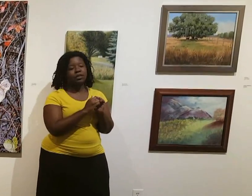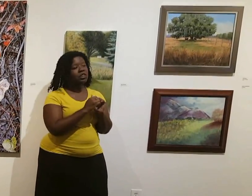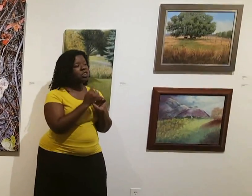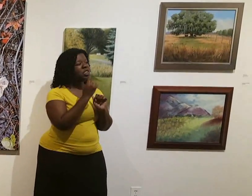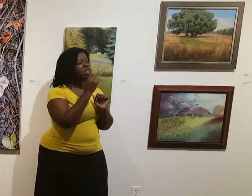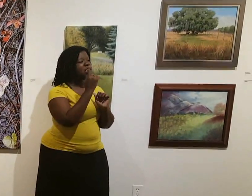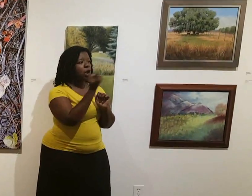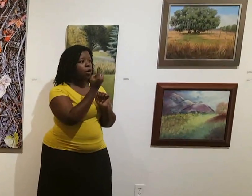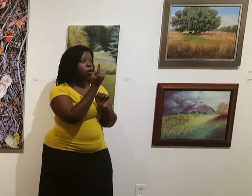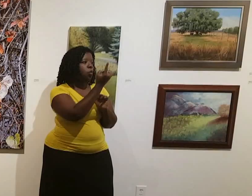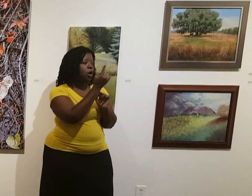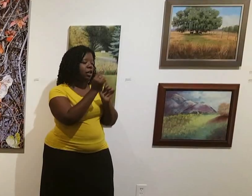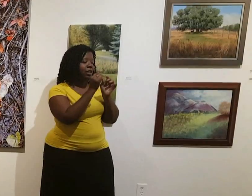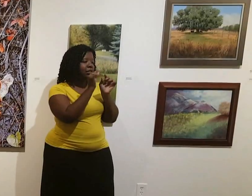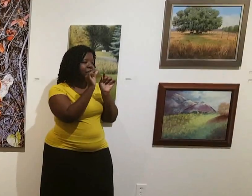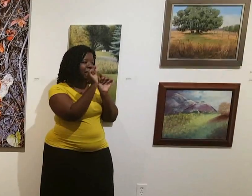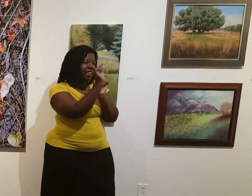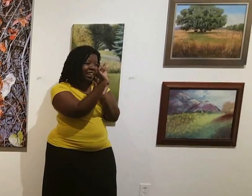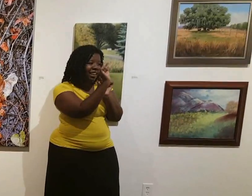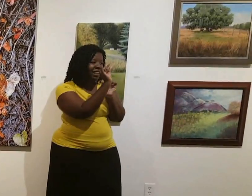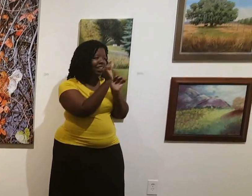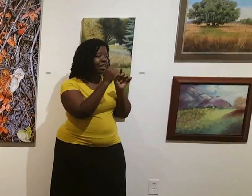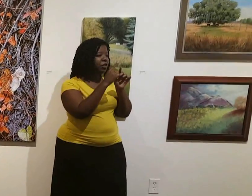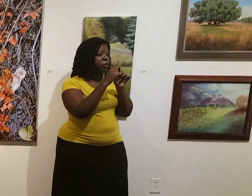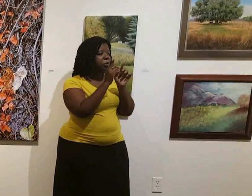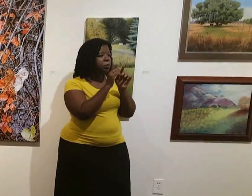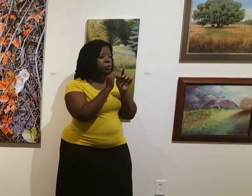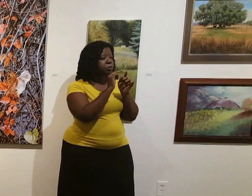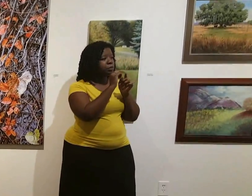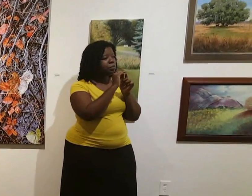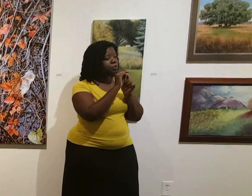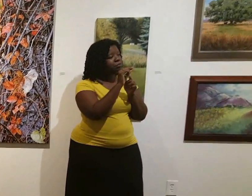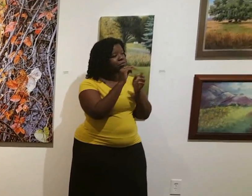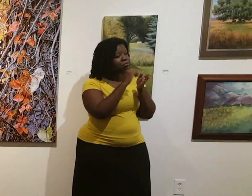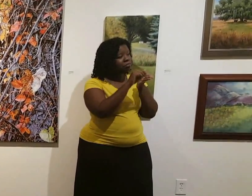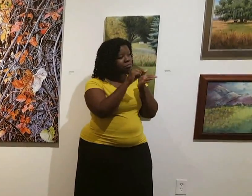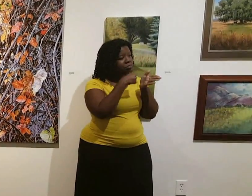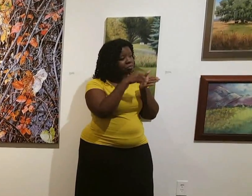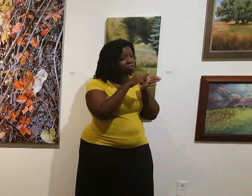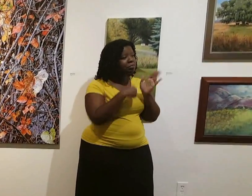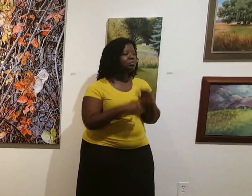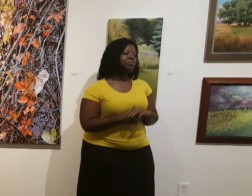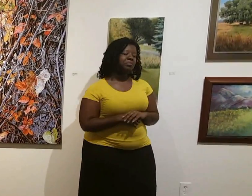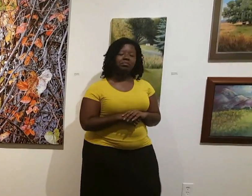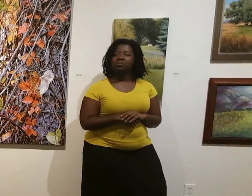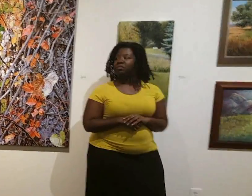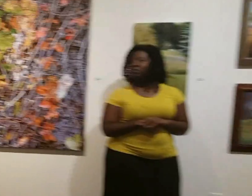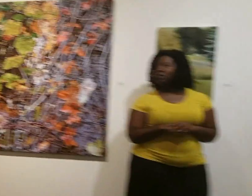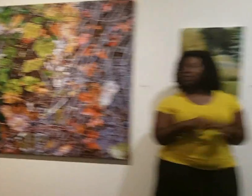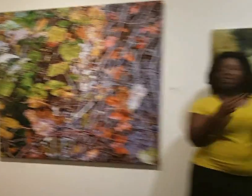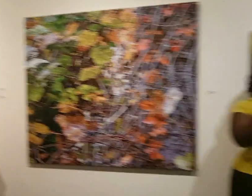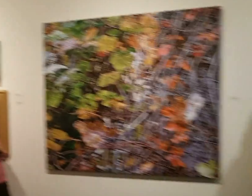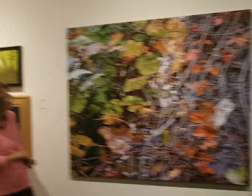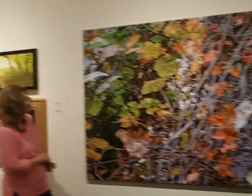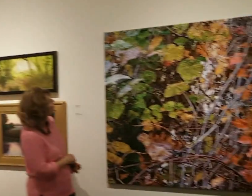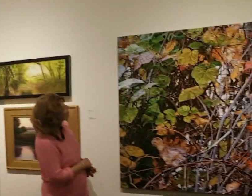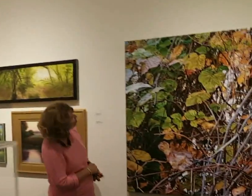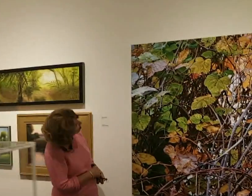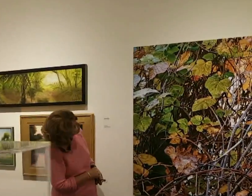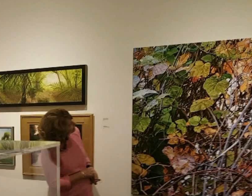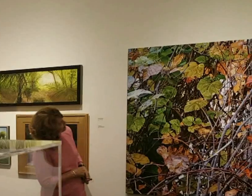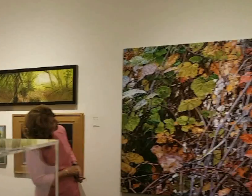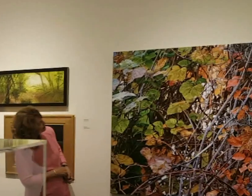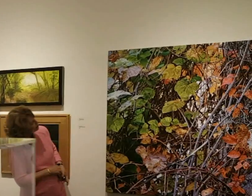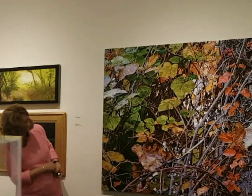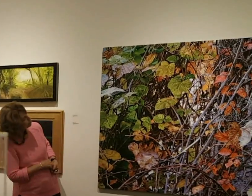brush, and that's the way I paint. And what do you call this? I called it marriage because there